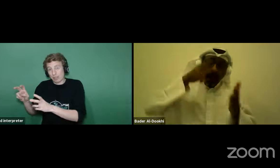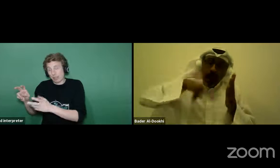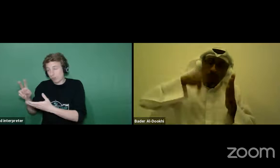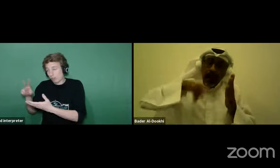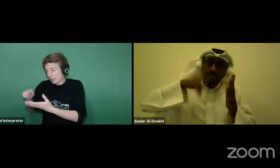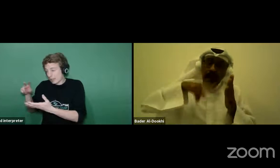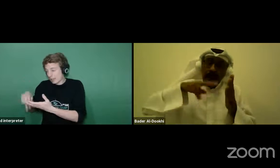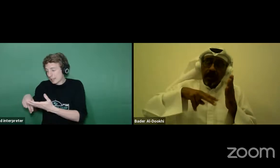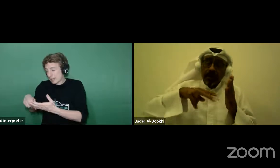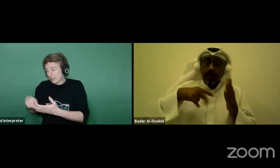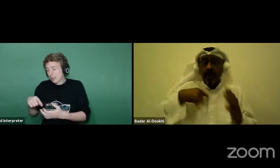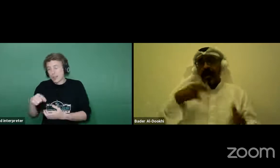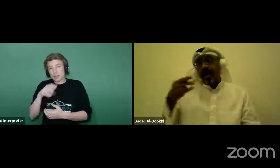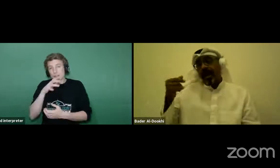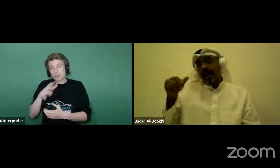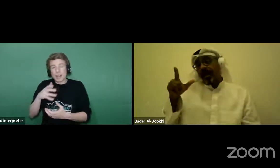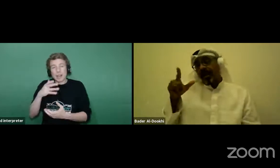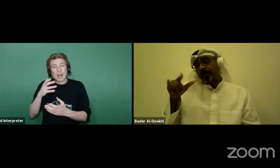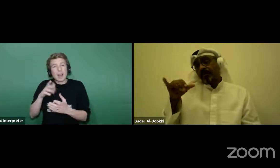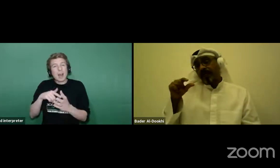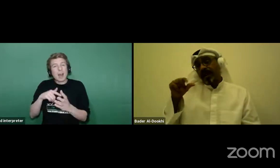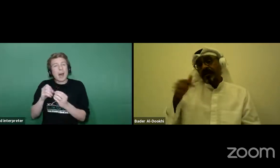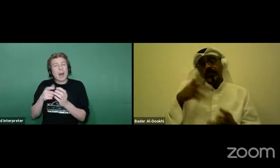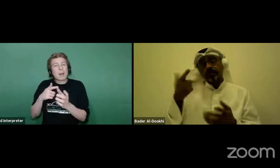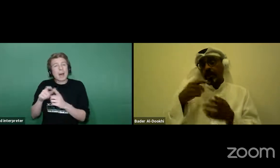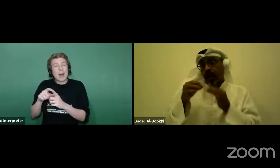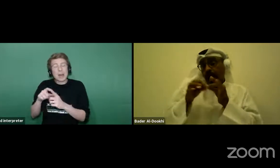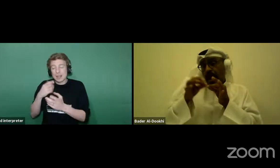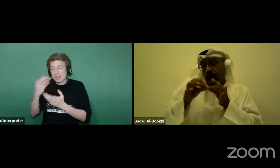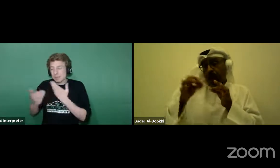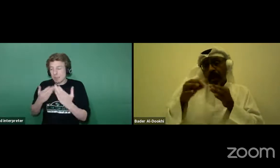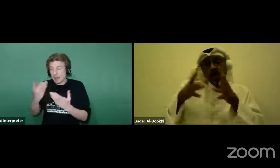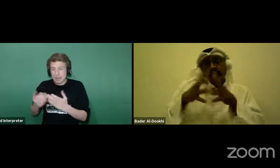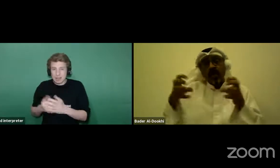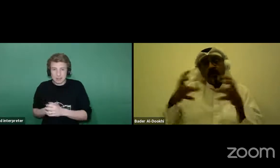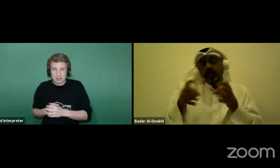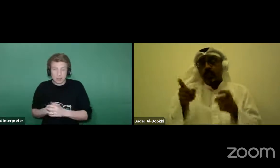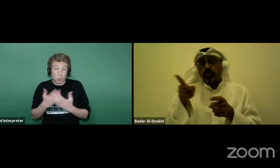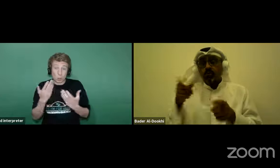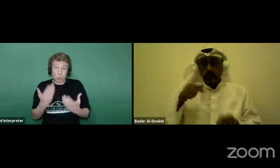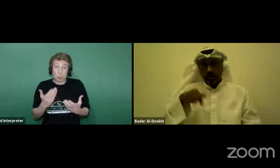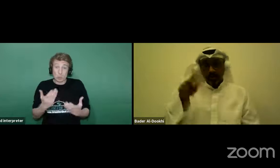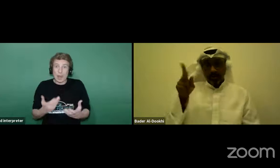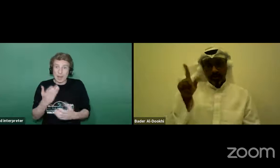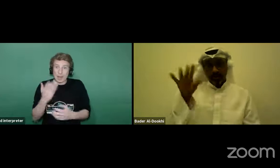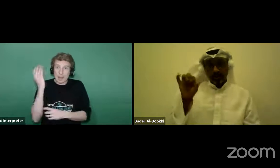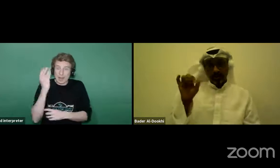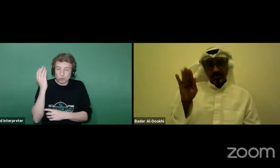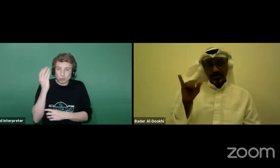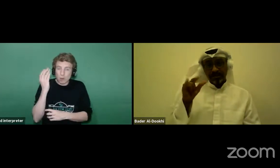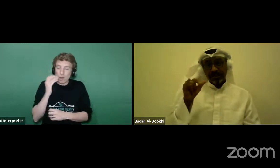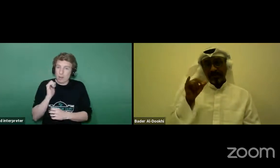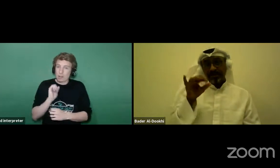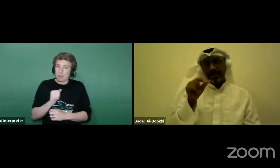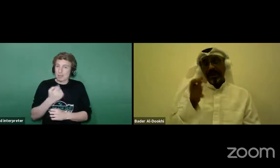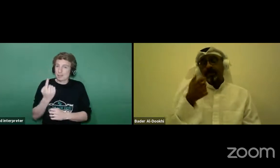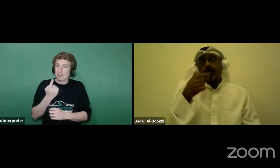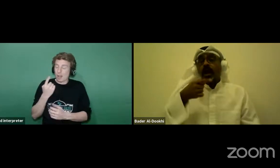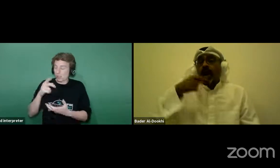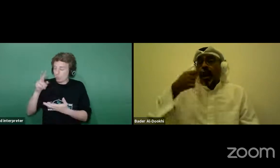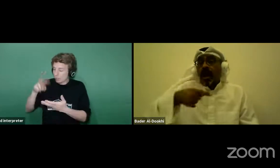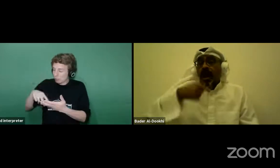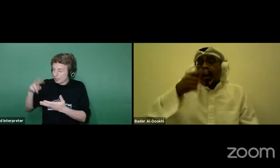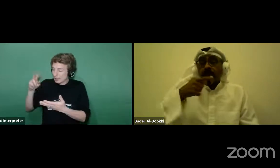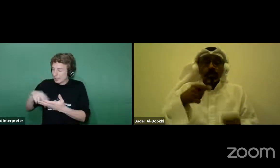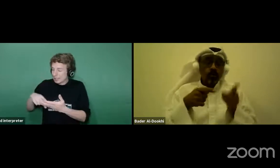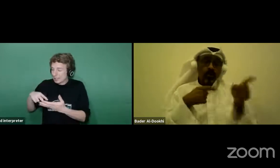and Sheikh Abbad explains it. The Sheikh who we had on today, Sheikh Rushaydan, he was the reader of Sheikh Abdul